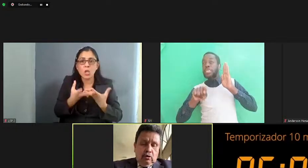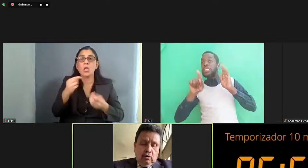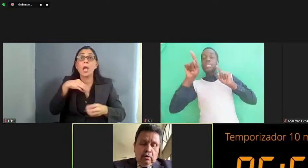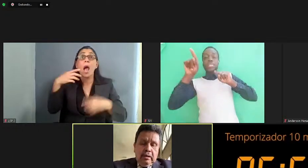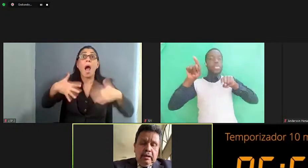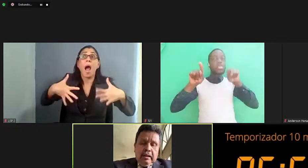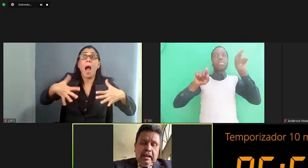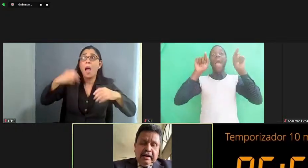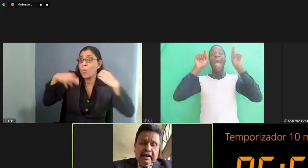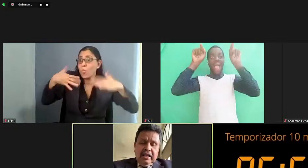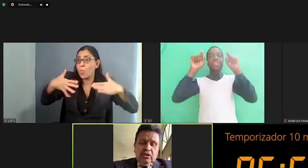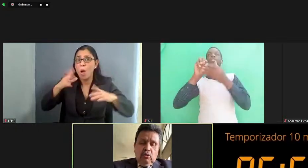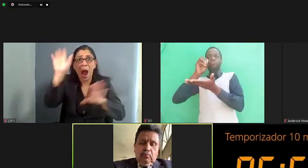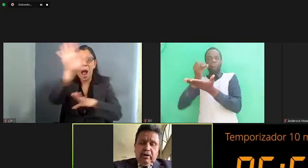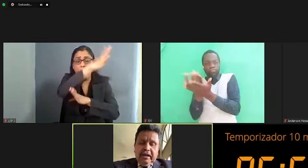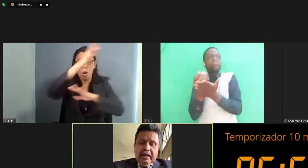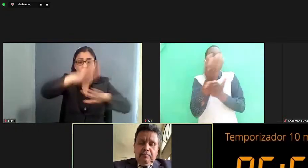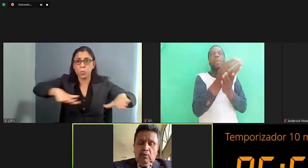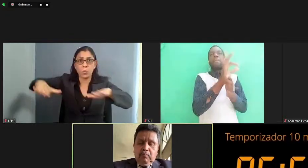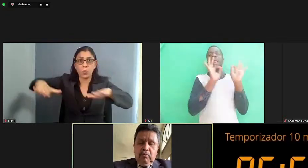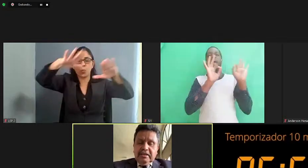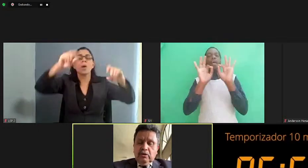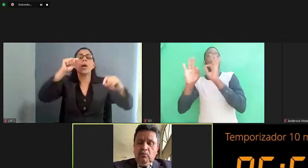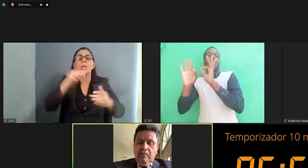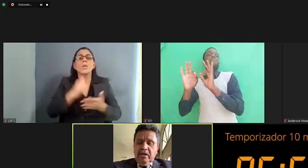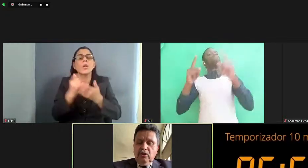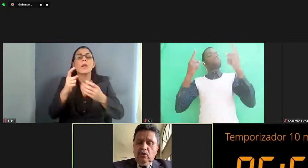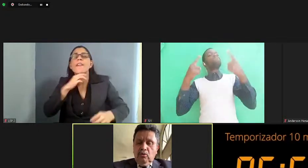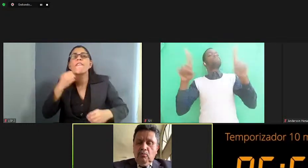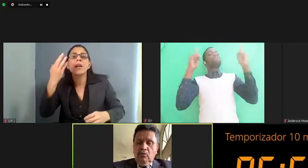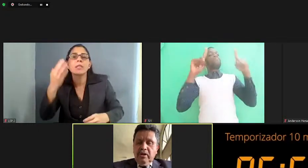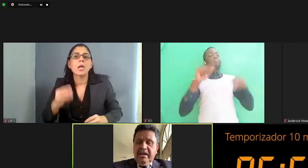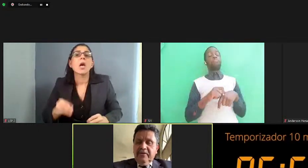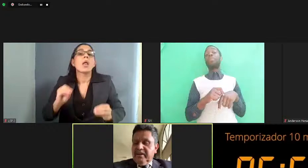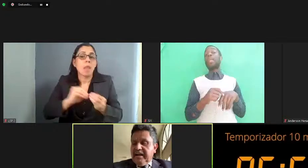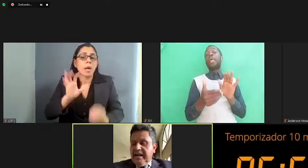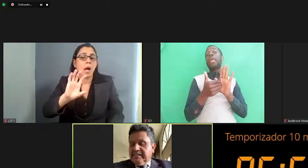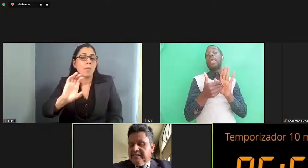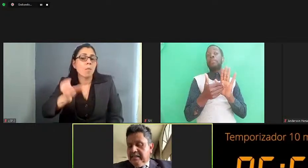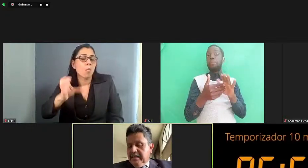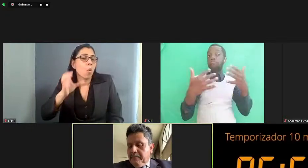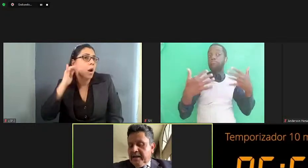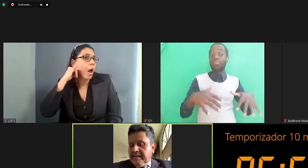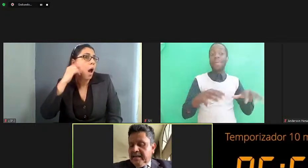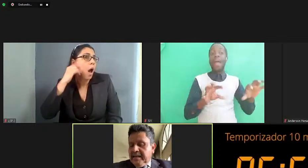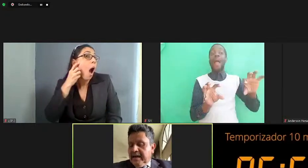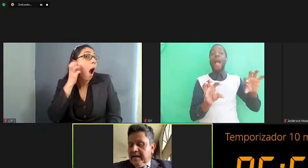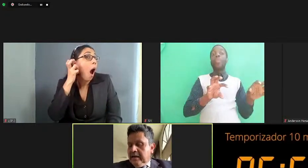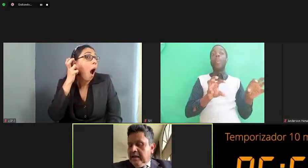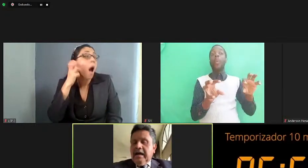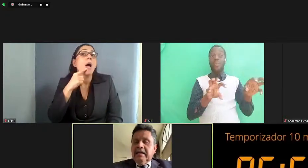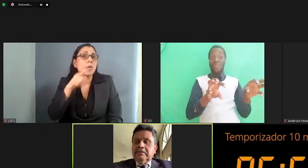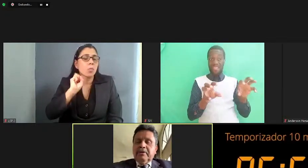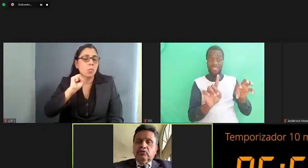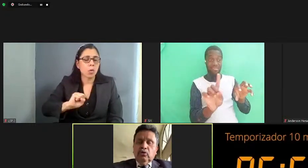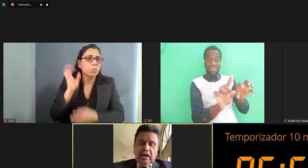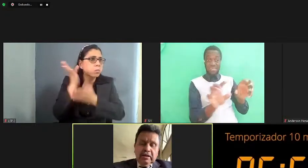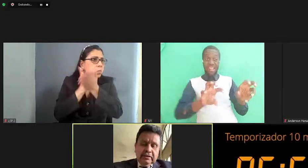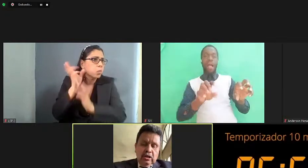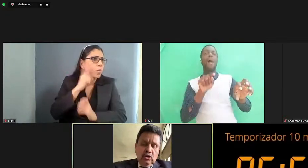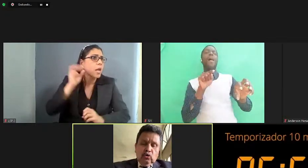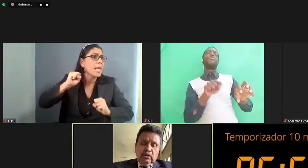information effectively the radio for example can be a very effective